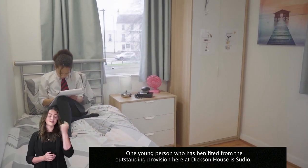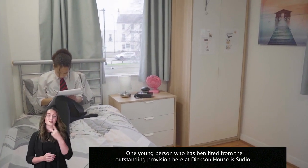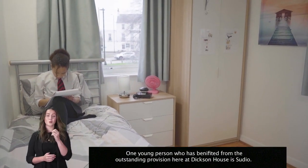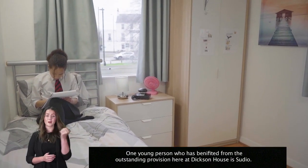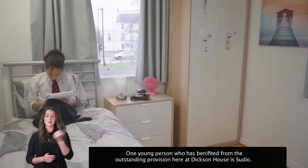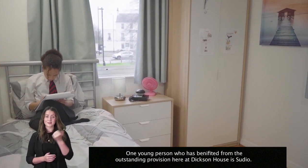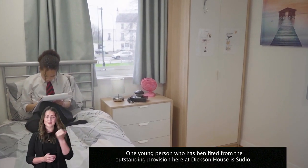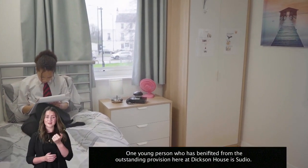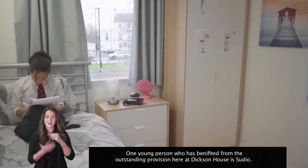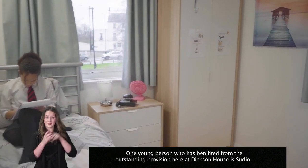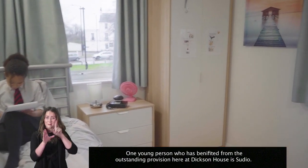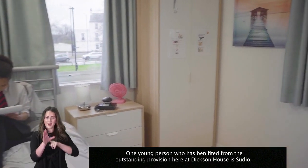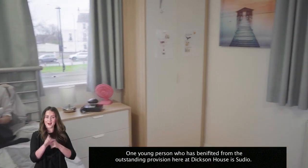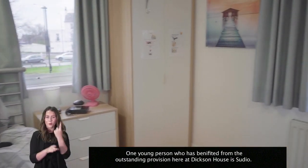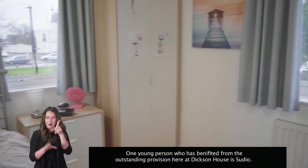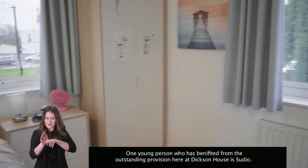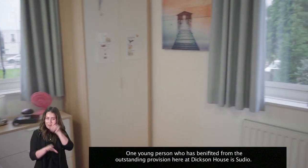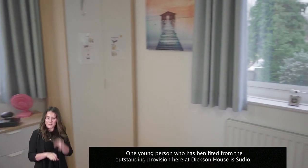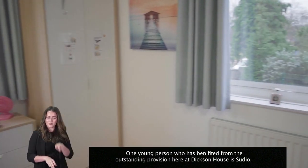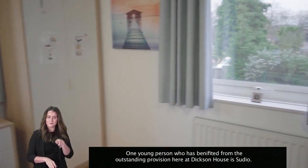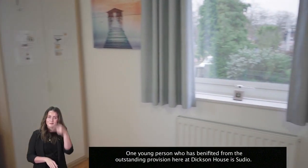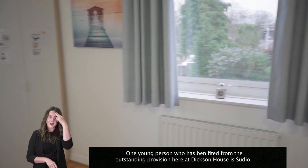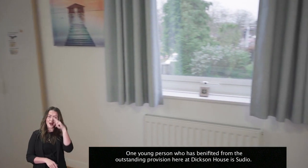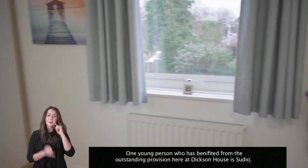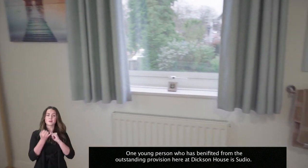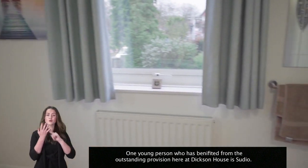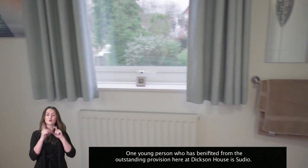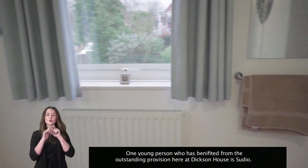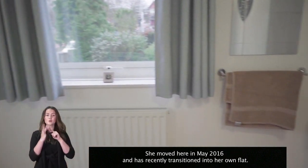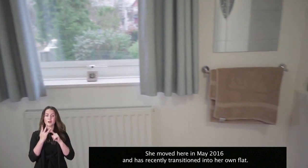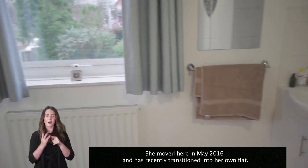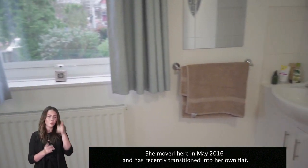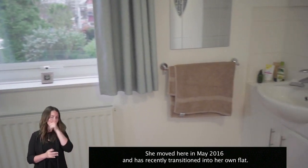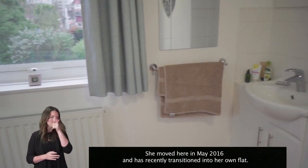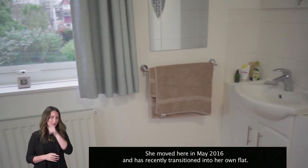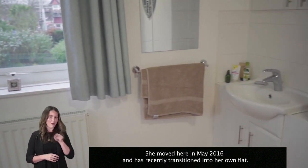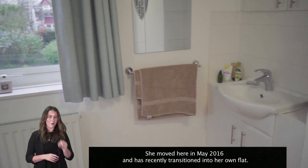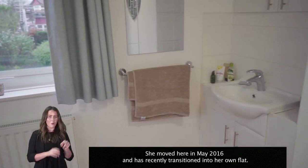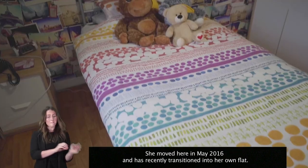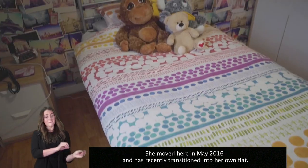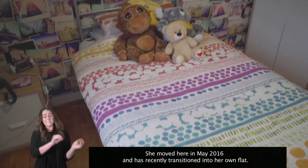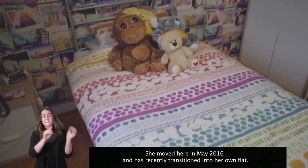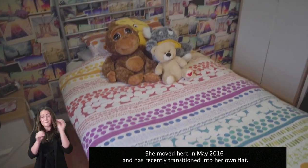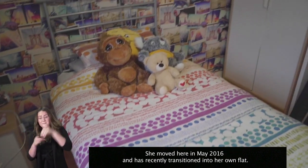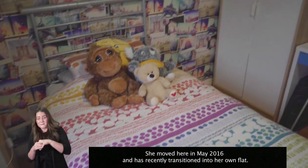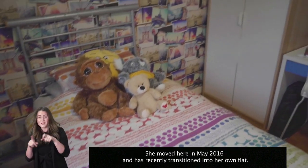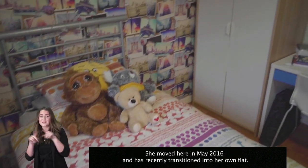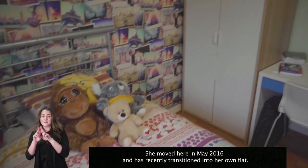One young person who has benefited from the outstanding provision here at Dickson House is Sudio. She moved here in May